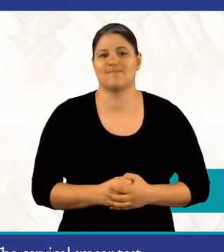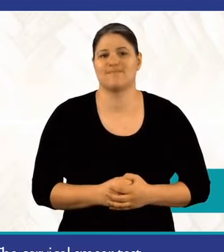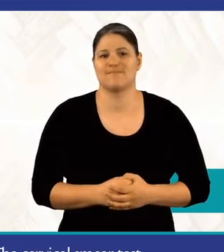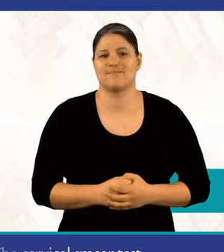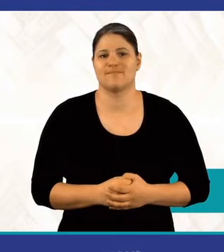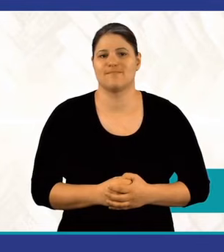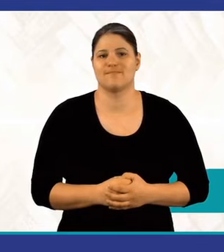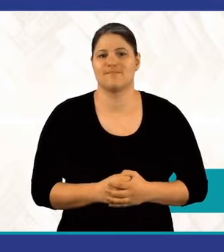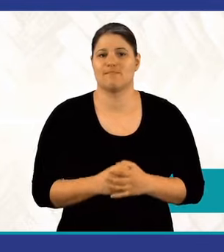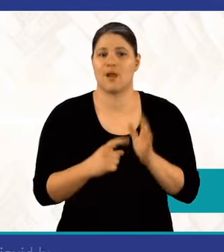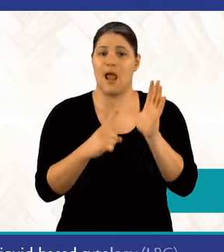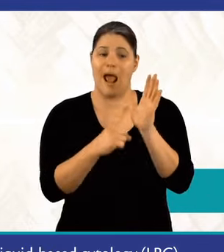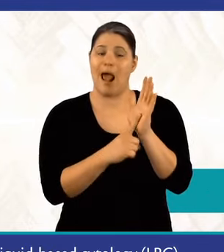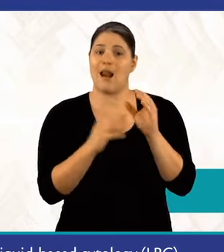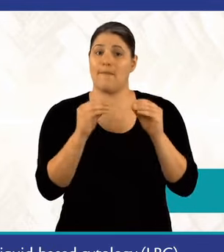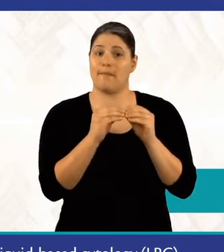is necessary.